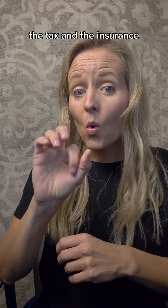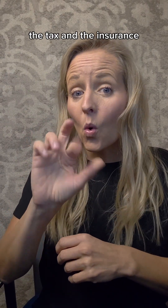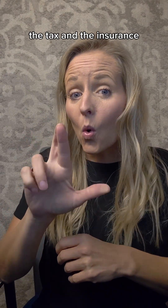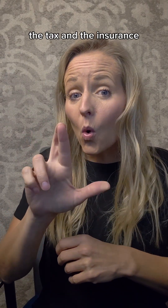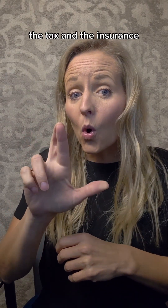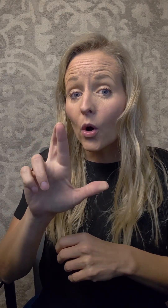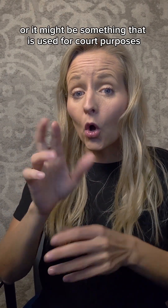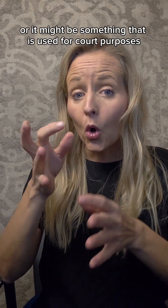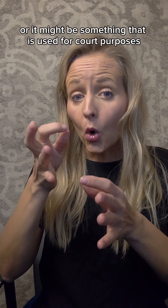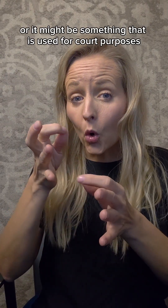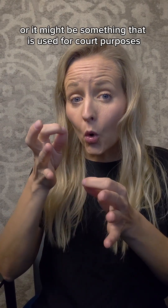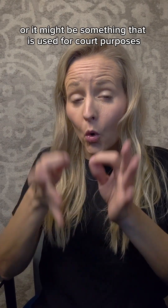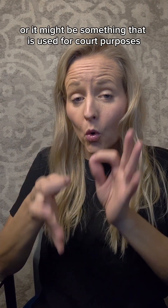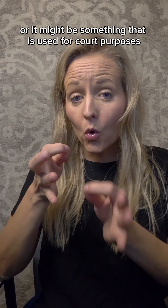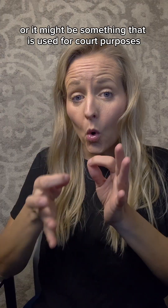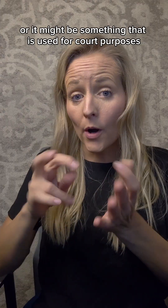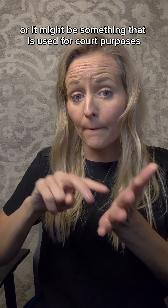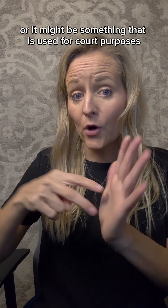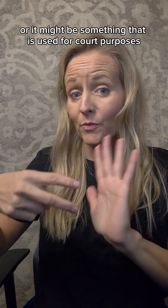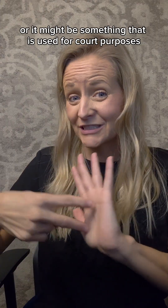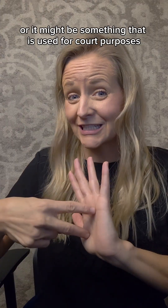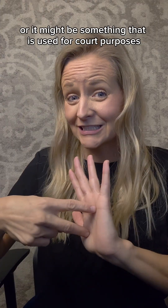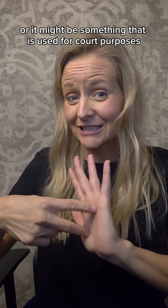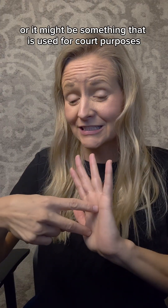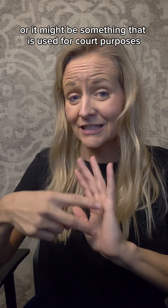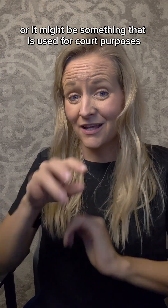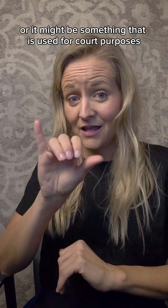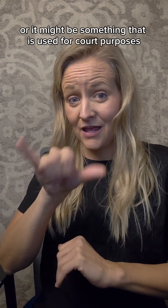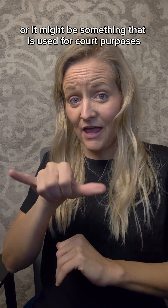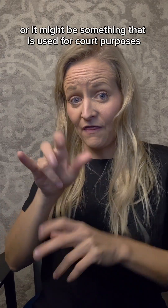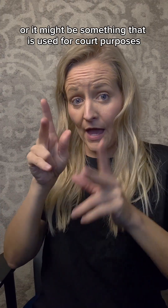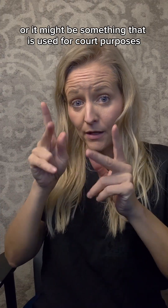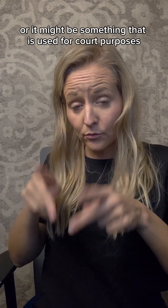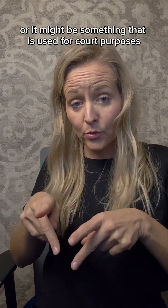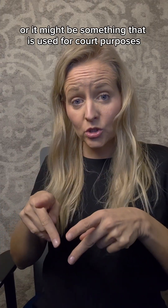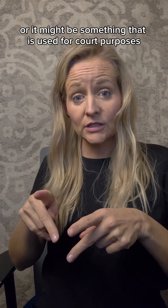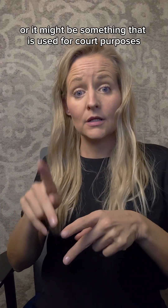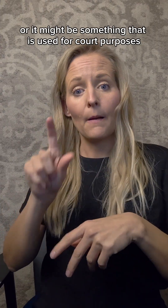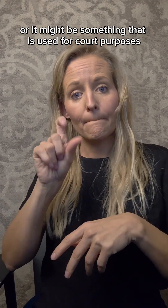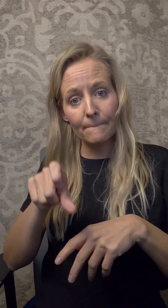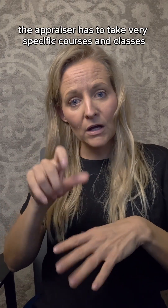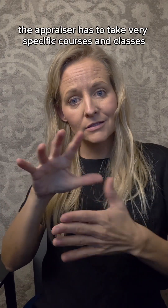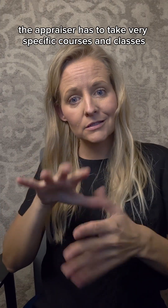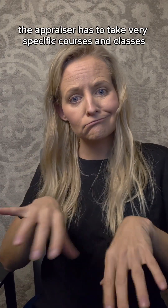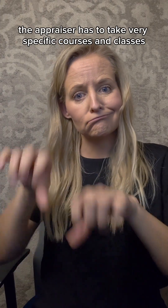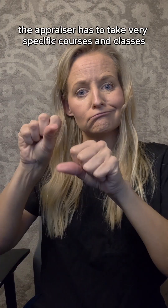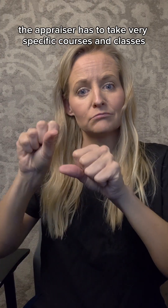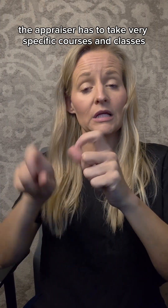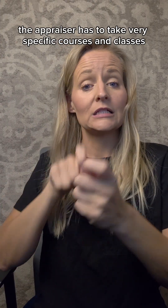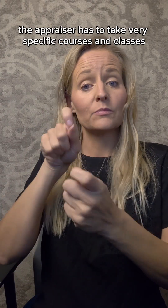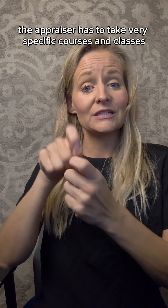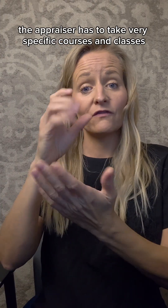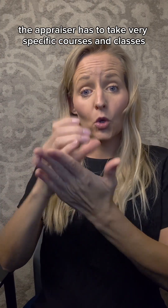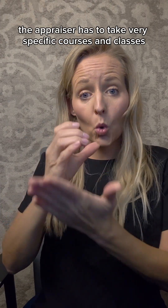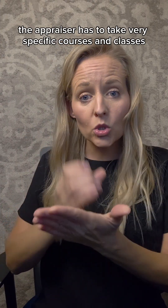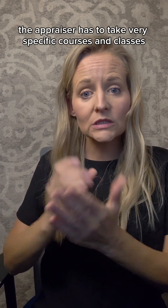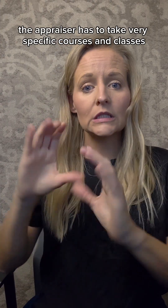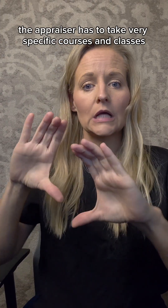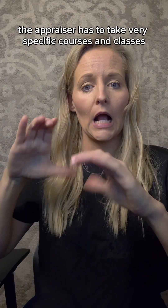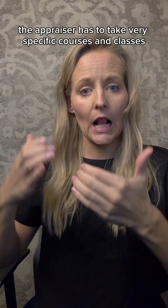insurance, or it might be something that is used for court purposes. The appraiser has to take very specific